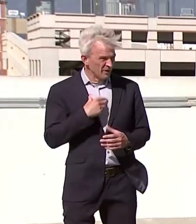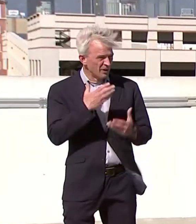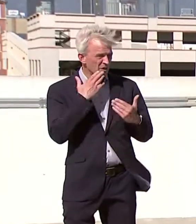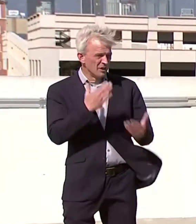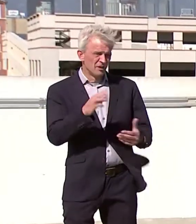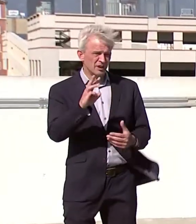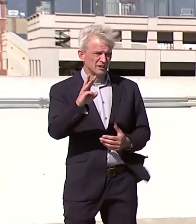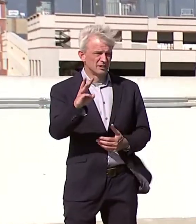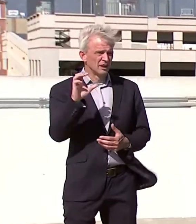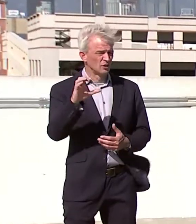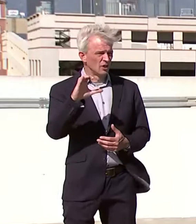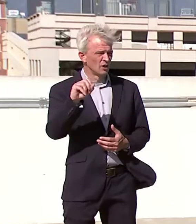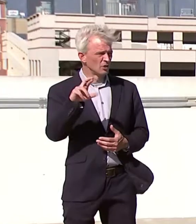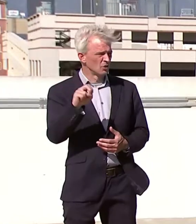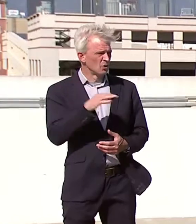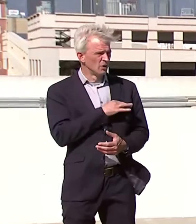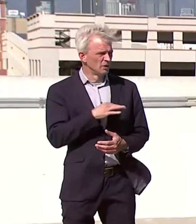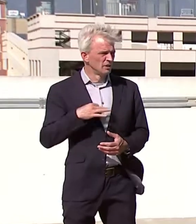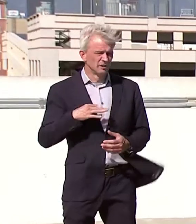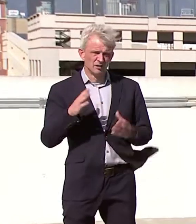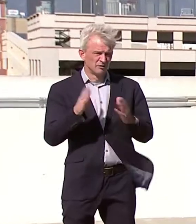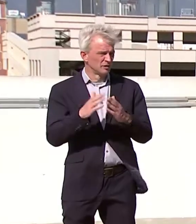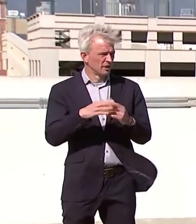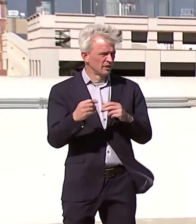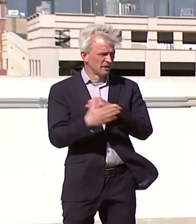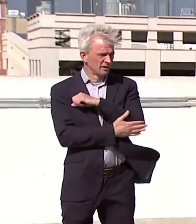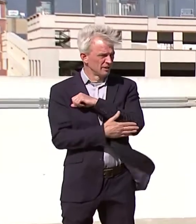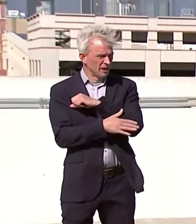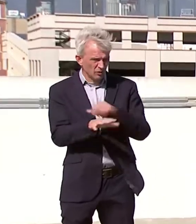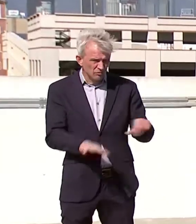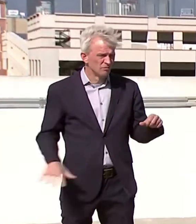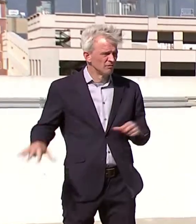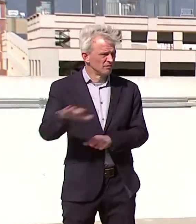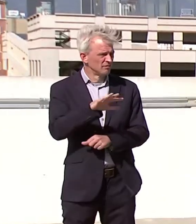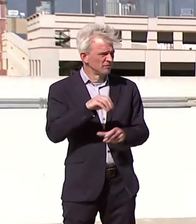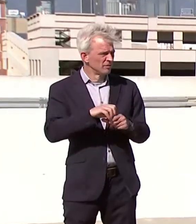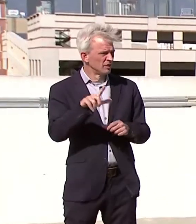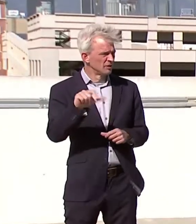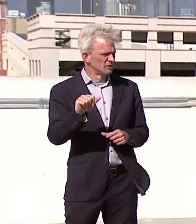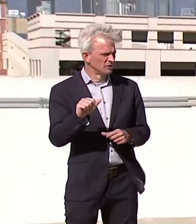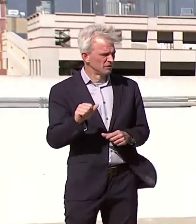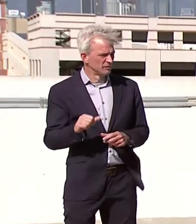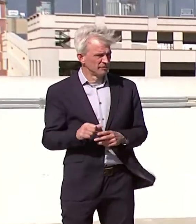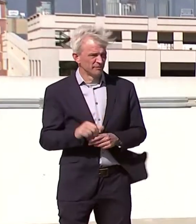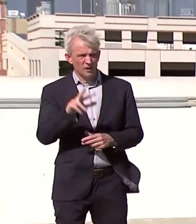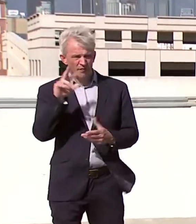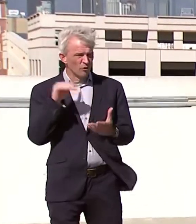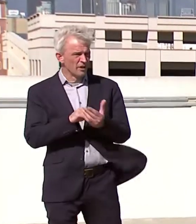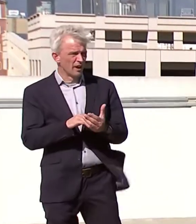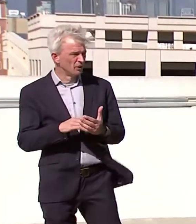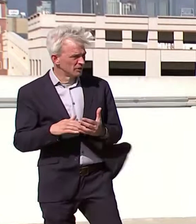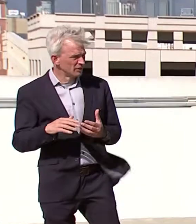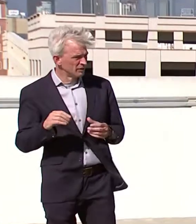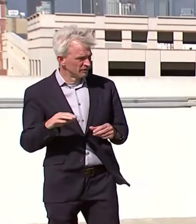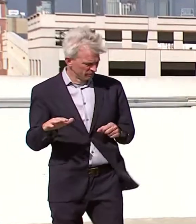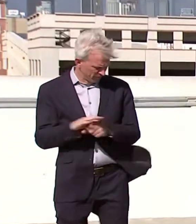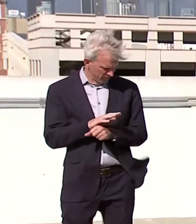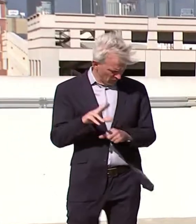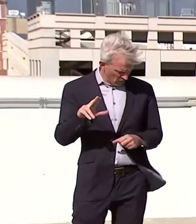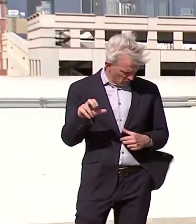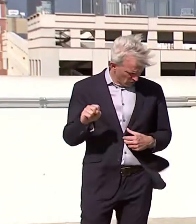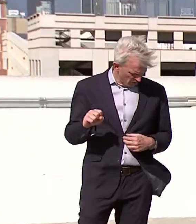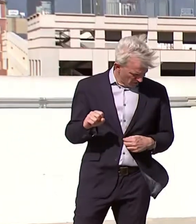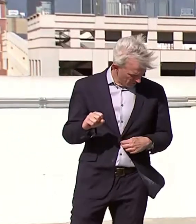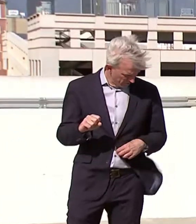600 CORE staff, city and countywide here in Los Angeles, the 3,000 nationwide. I